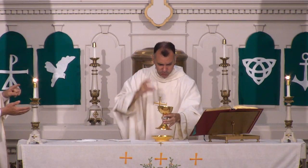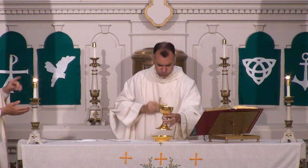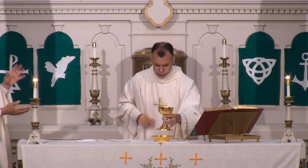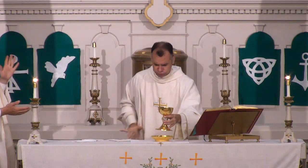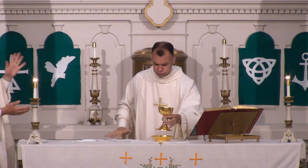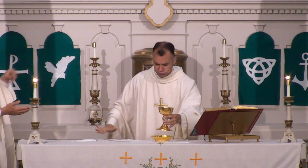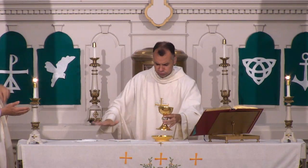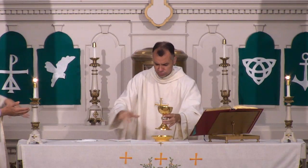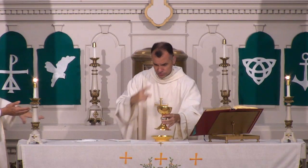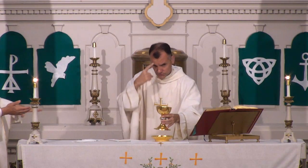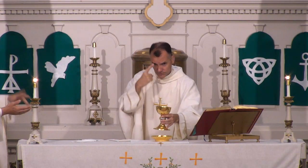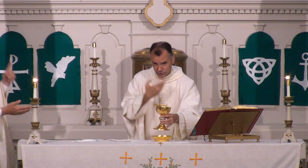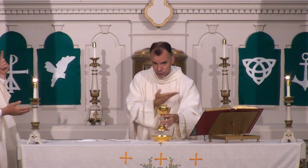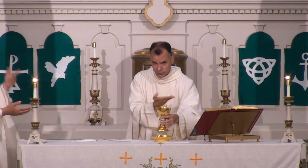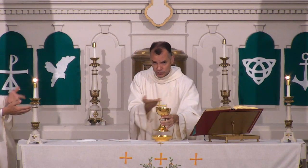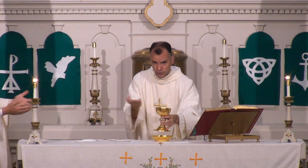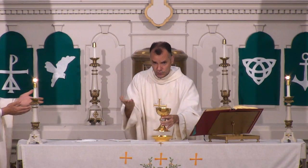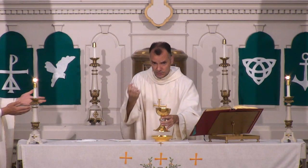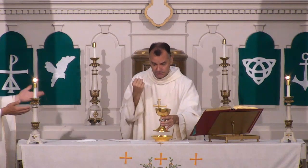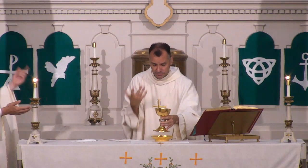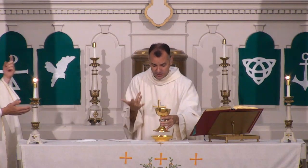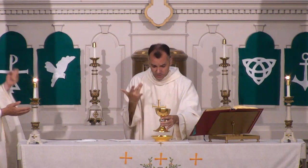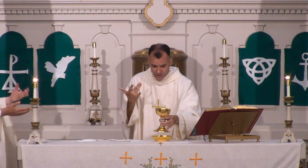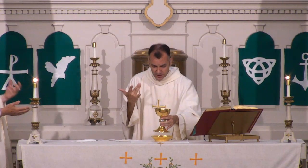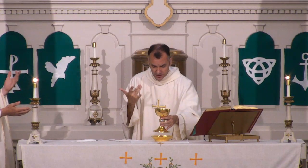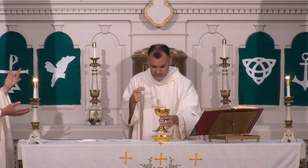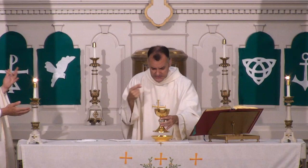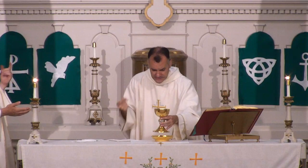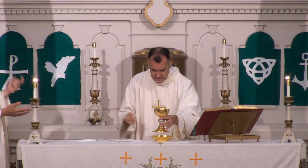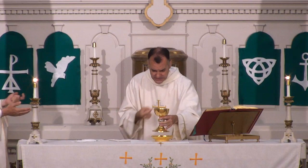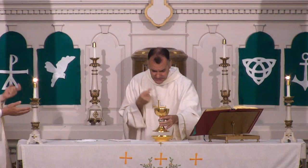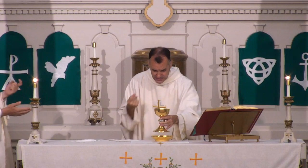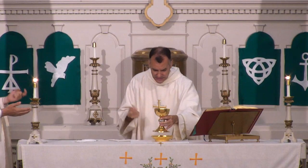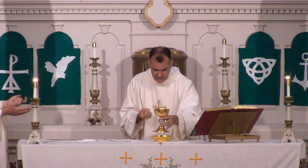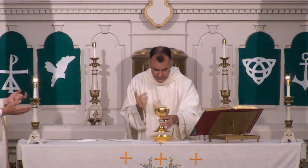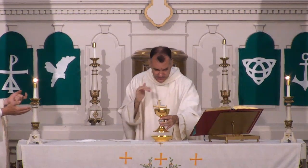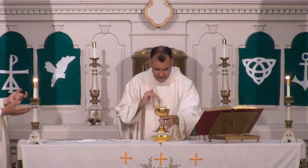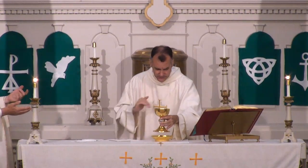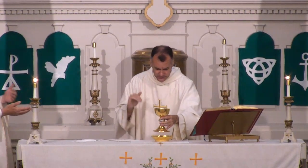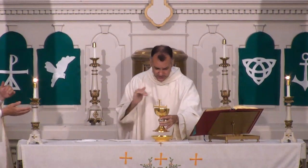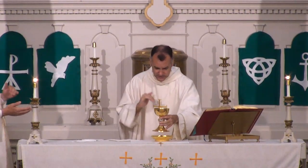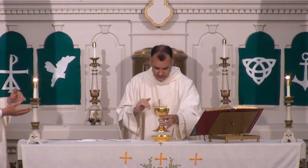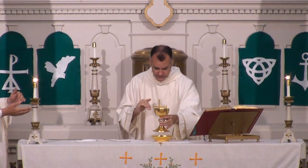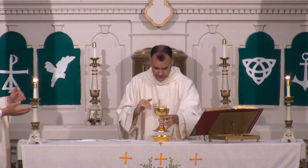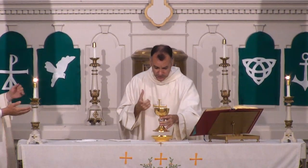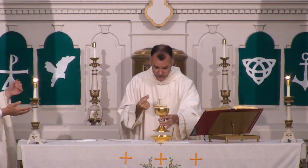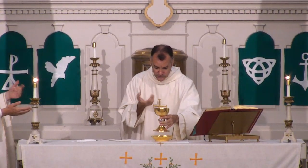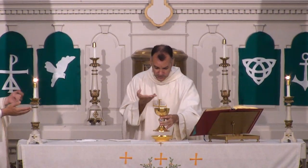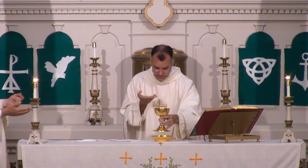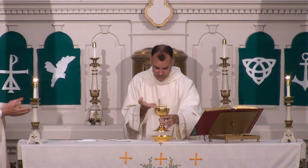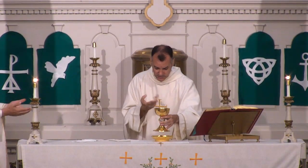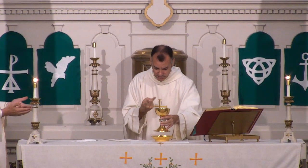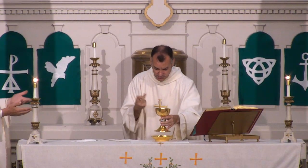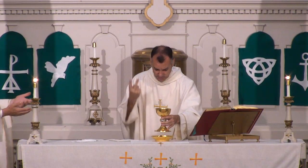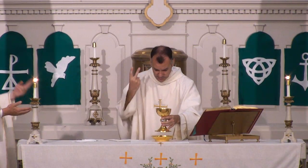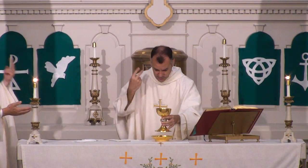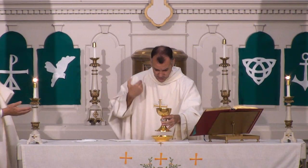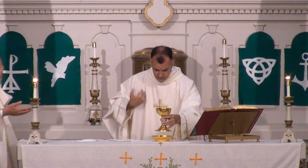covenant, which will be poured out for you and for many for the forgiveness of sins. Do this in memory of me.